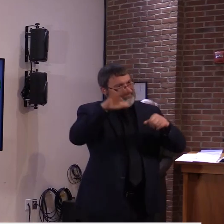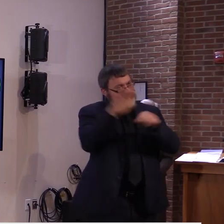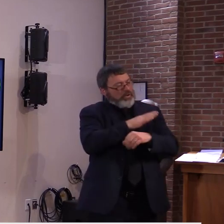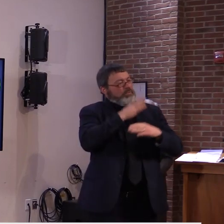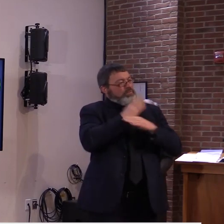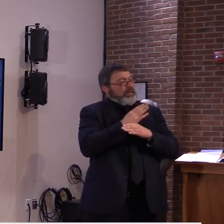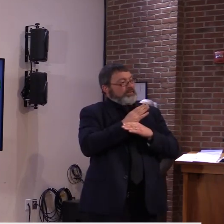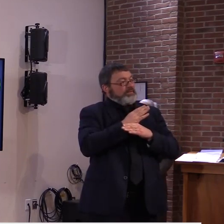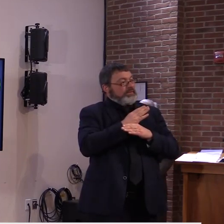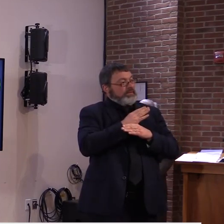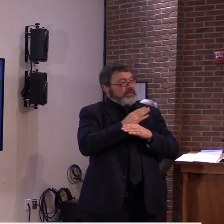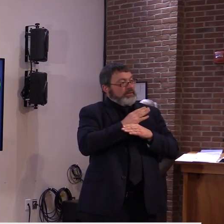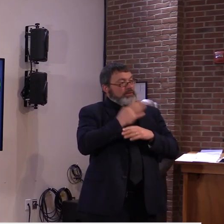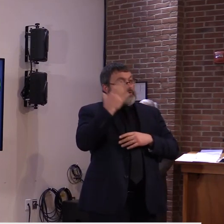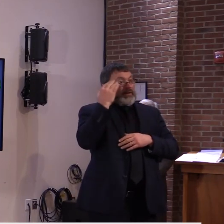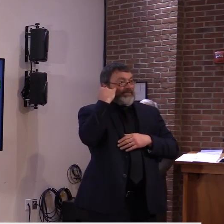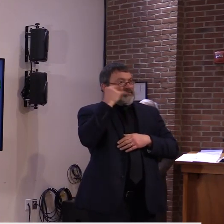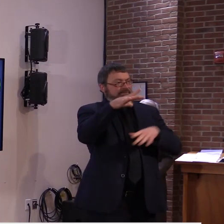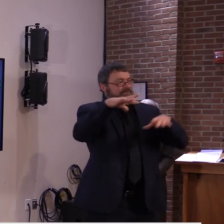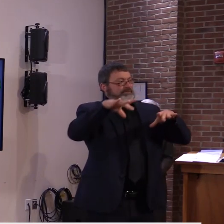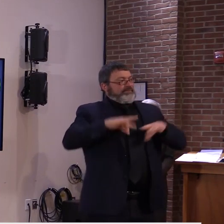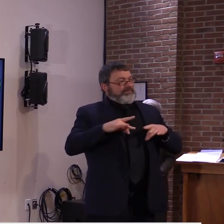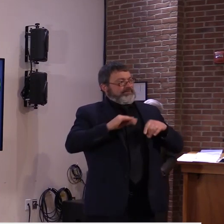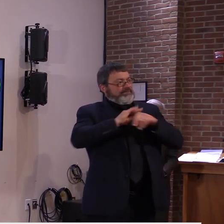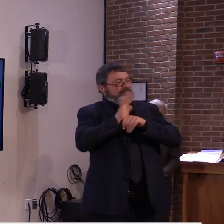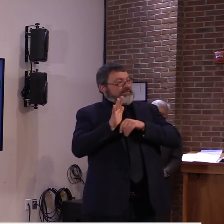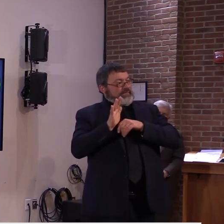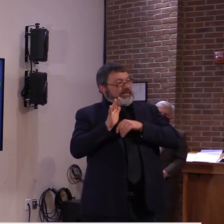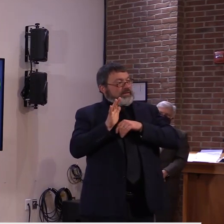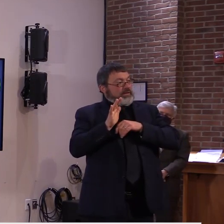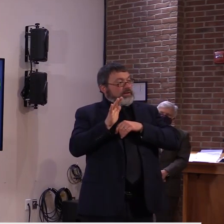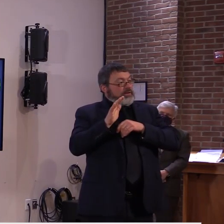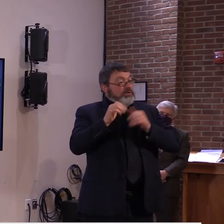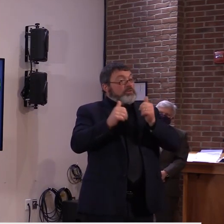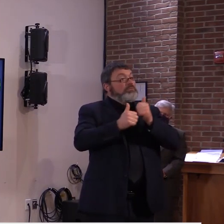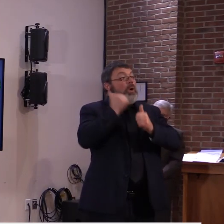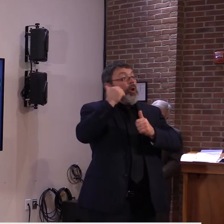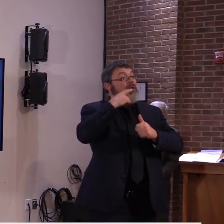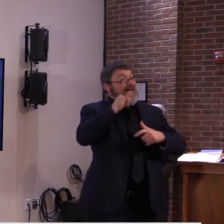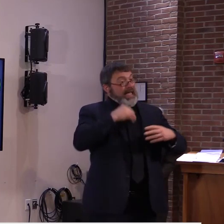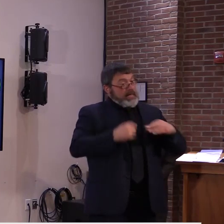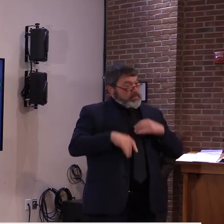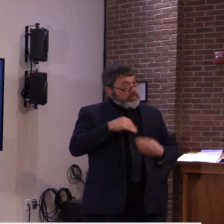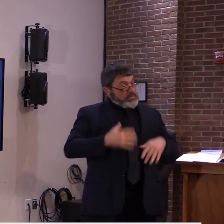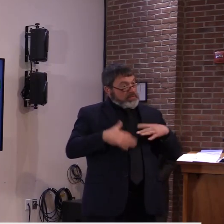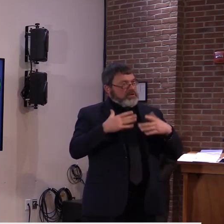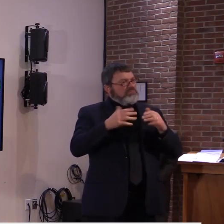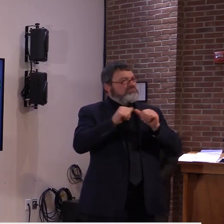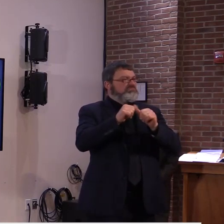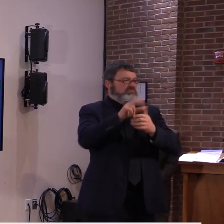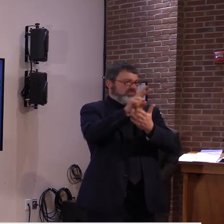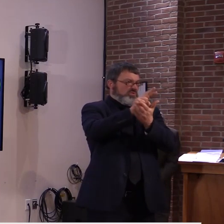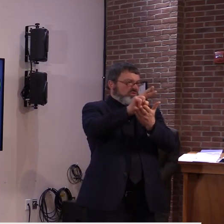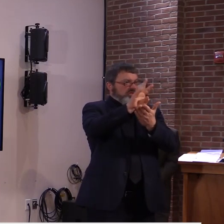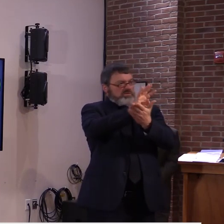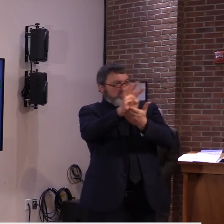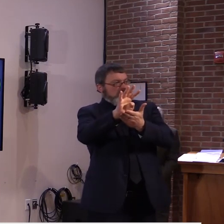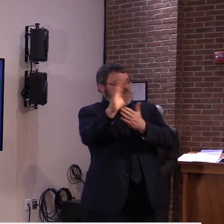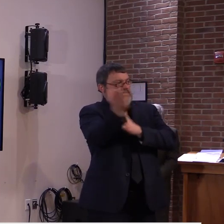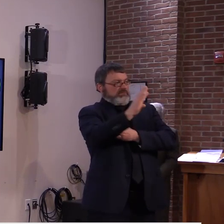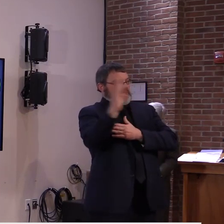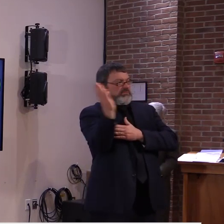the appropriate time for the body to mount the immune response so that you can measure antibodies and know that you're kind of fully prepared